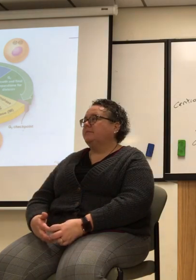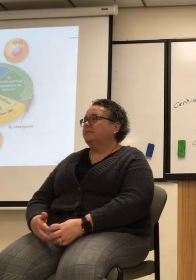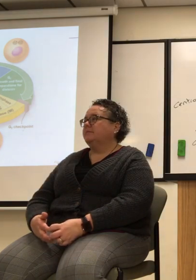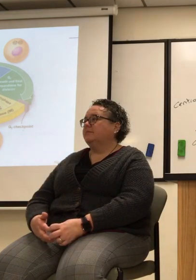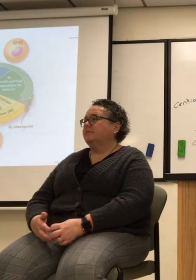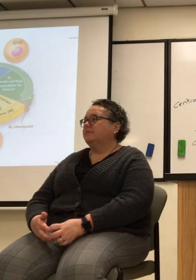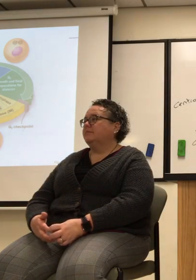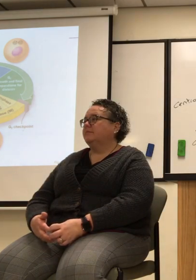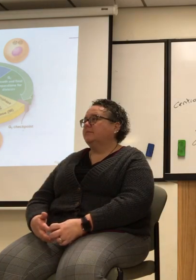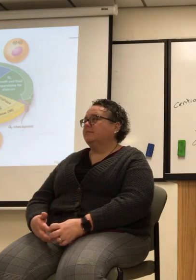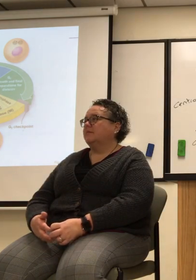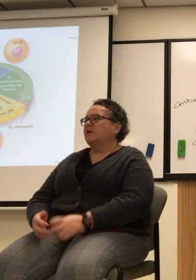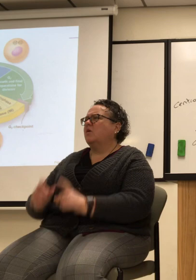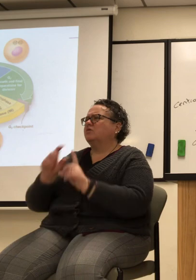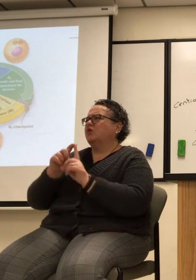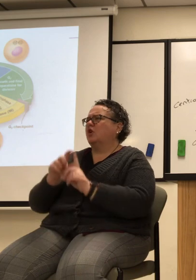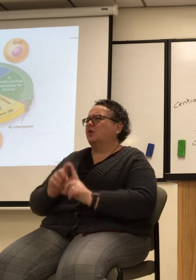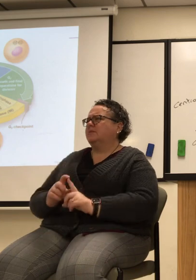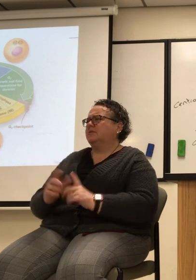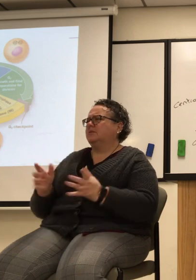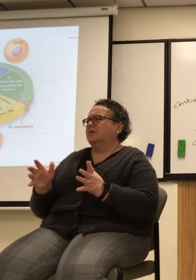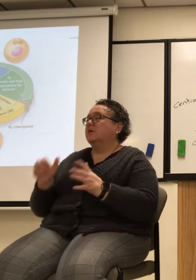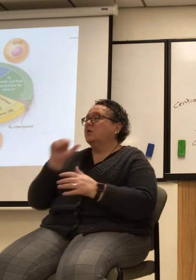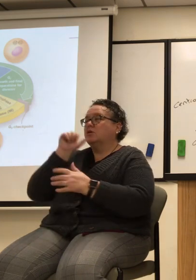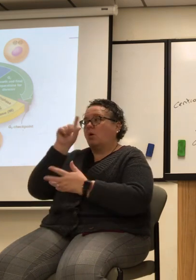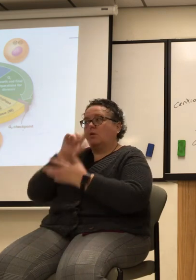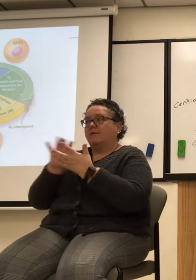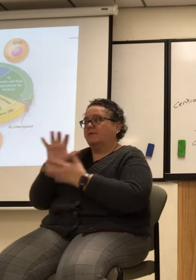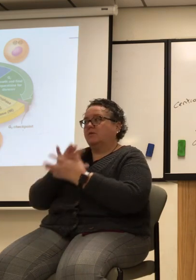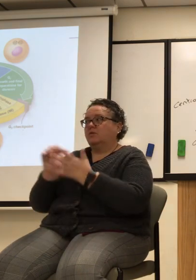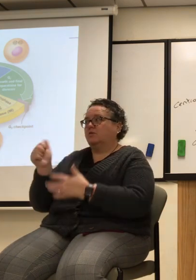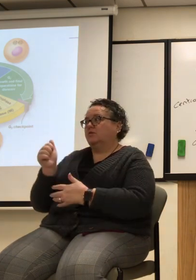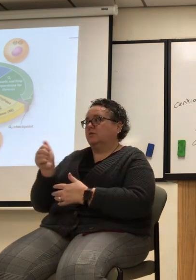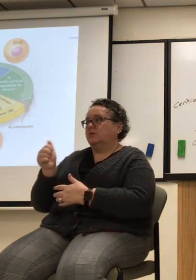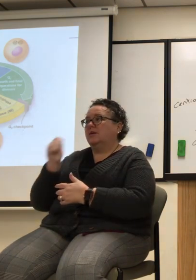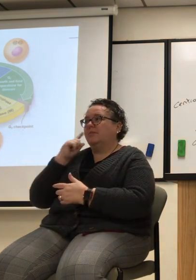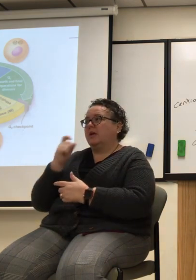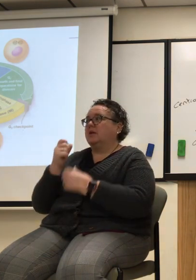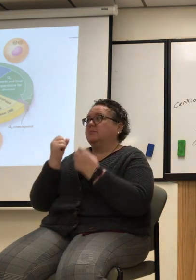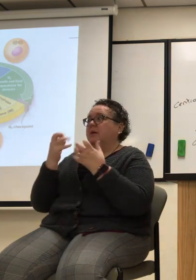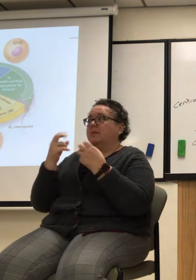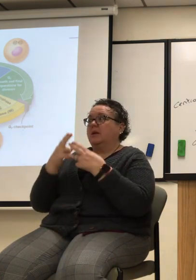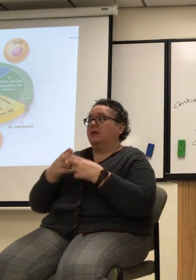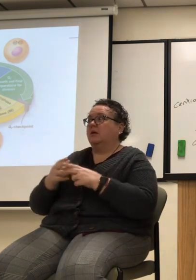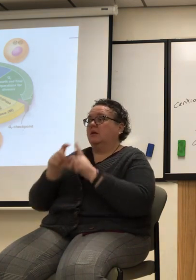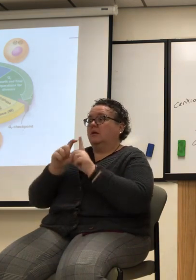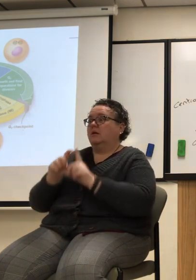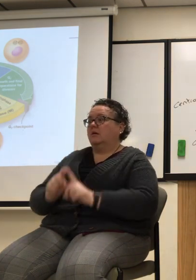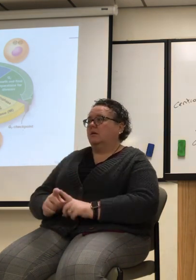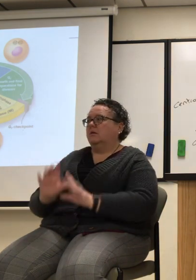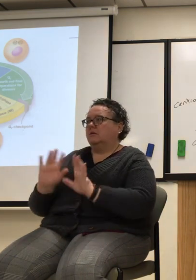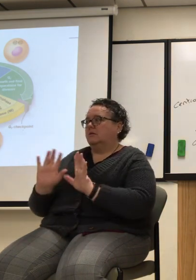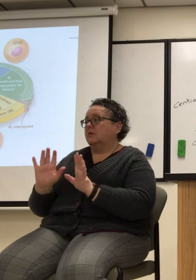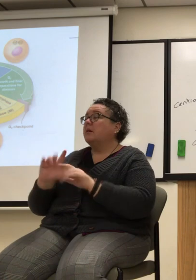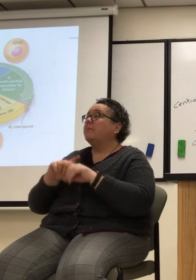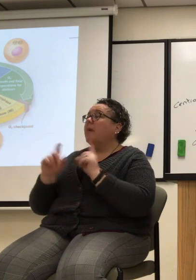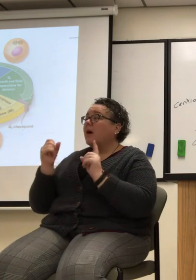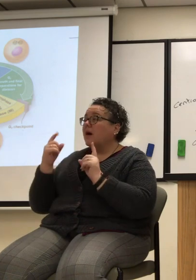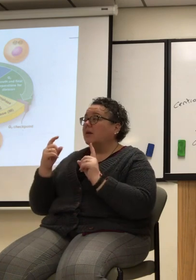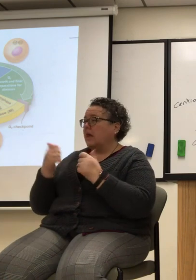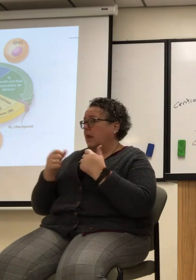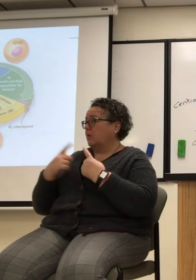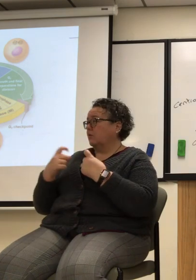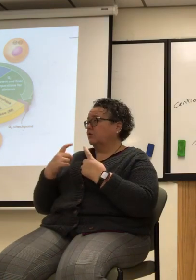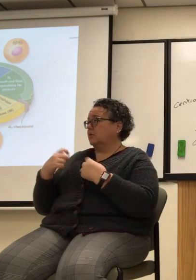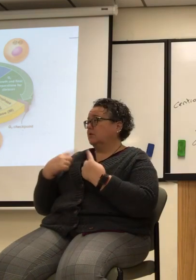So it's just the terms, okay? Just don't get confused because there's all these terms. But any